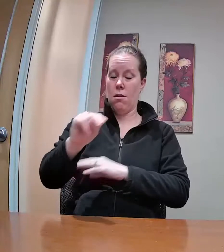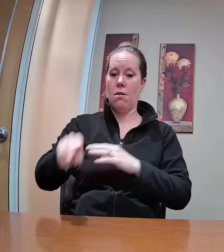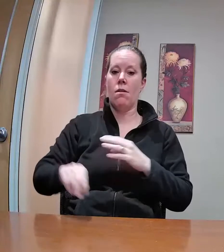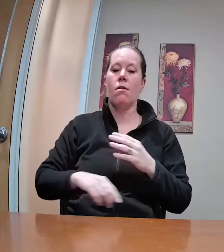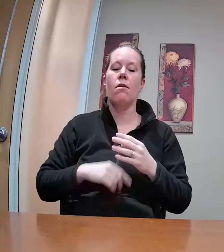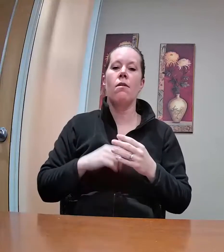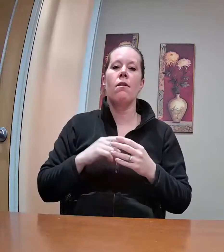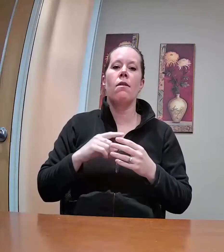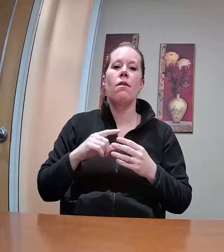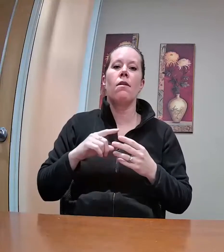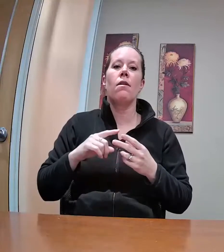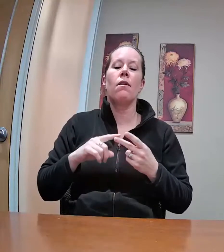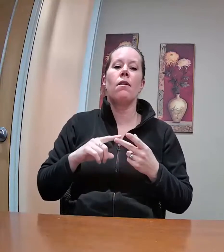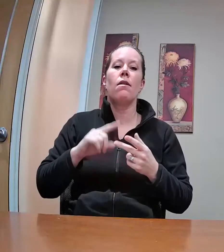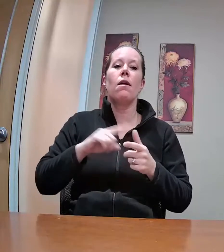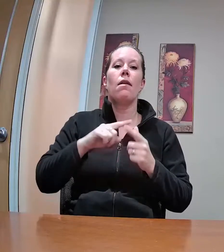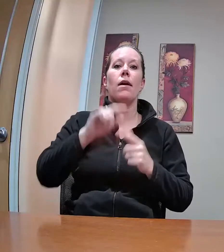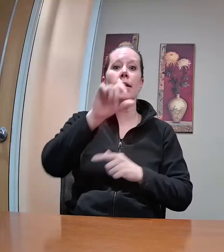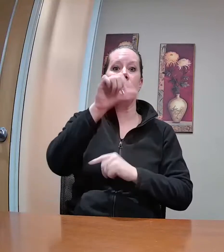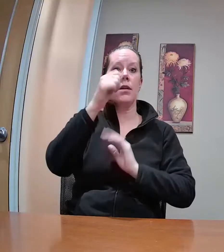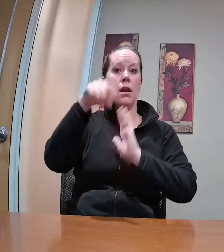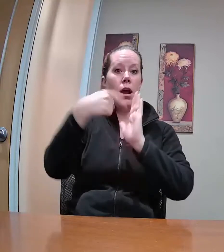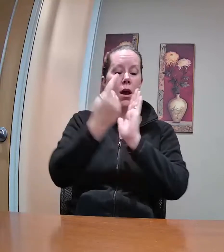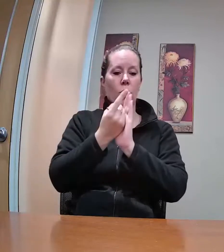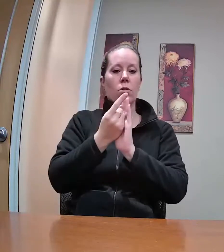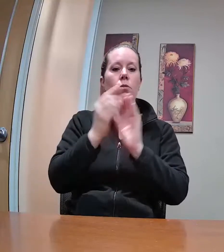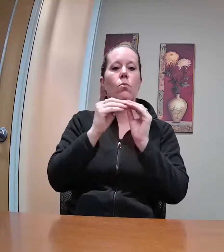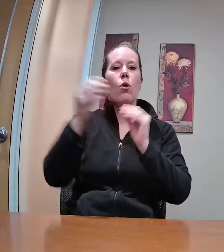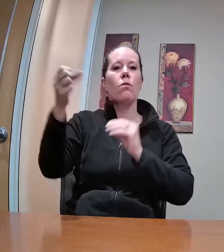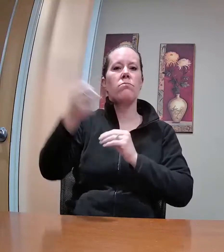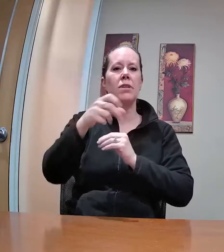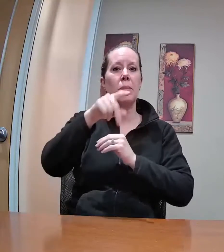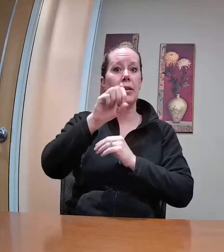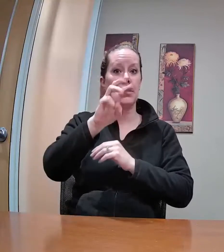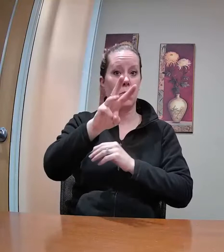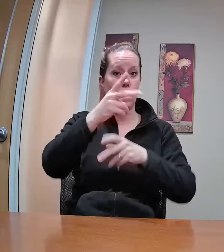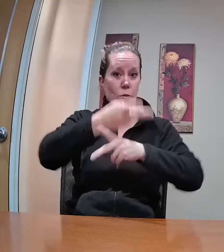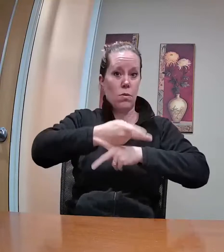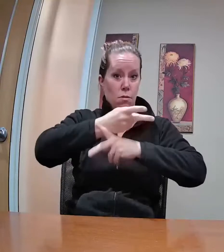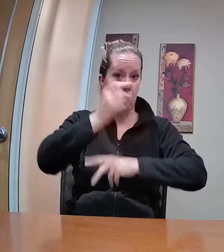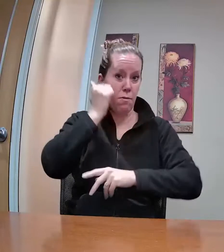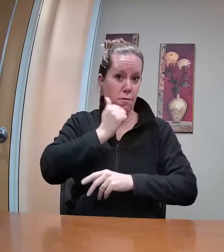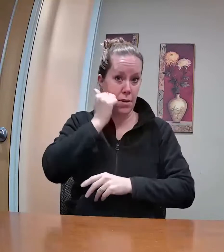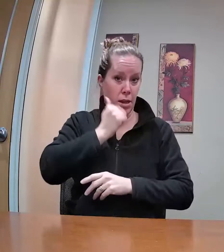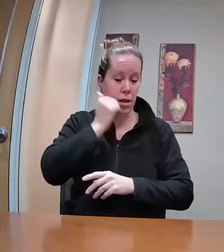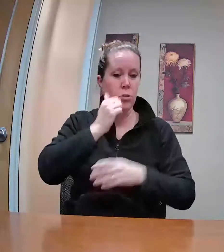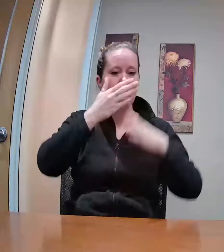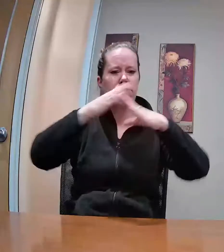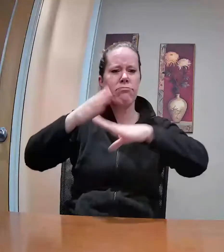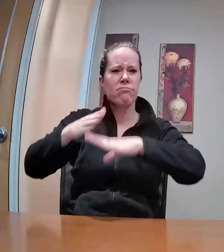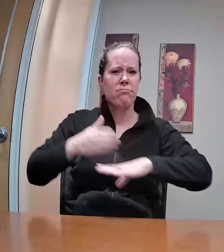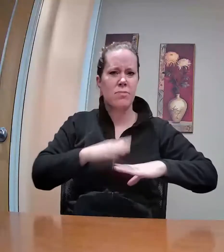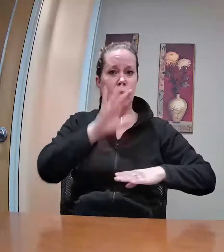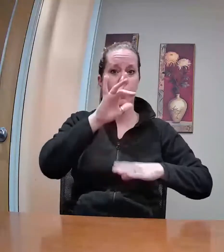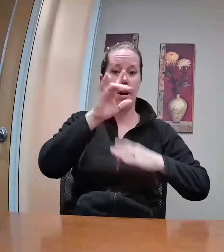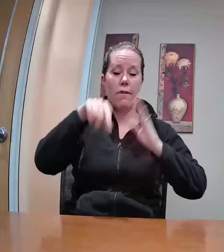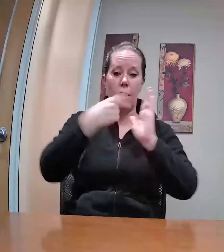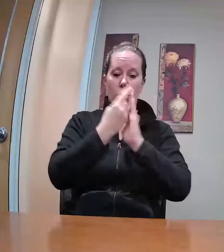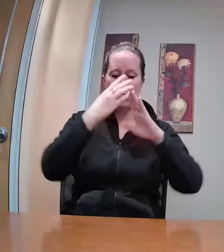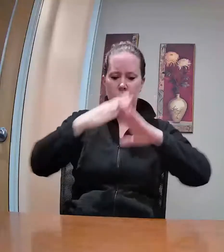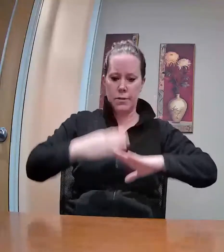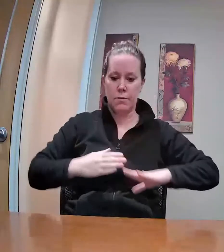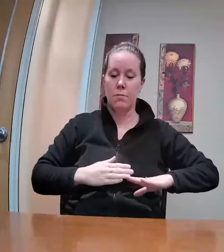and 10 hours of additional PSW care per day. So what we've done is created